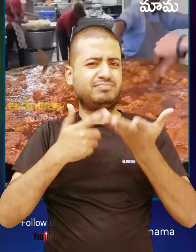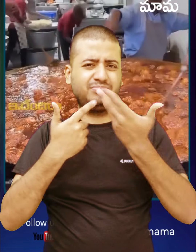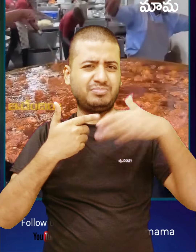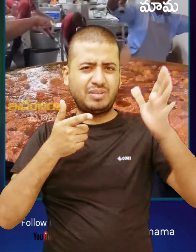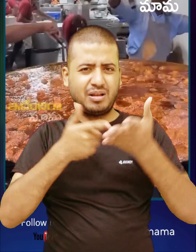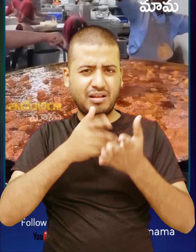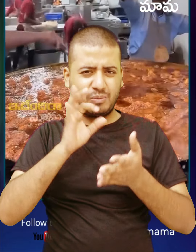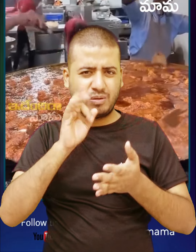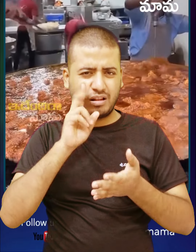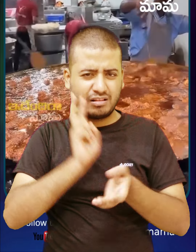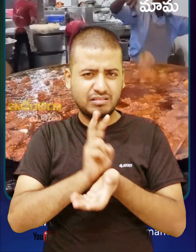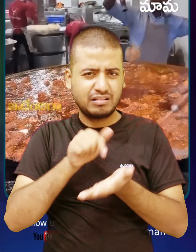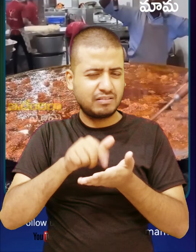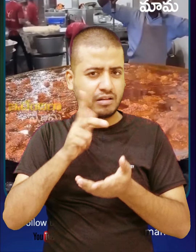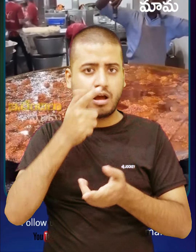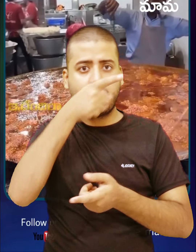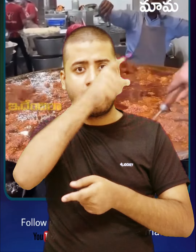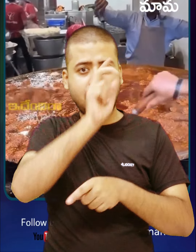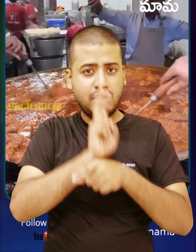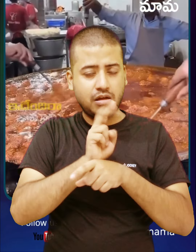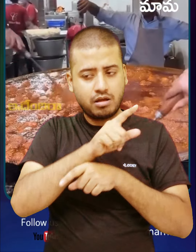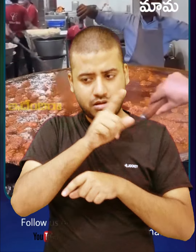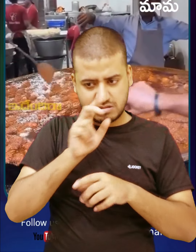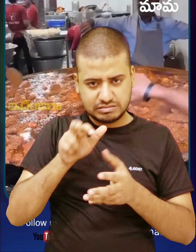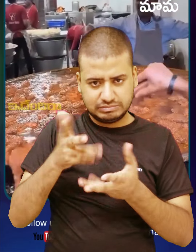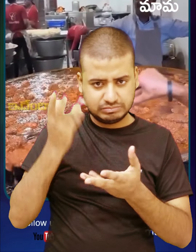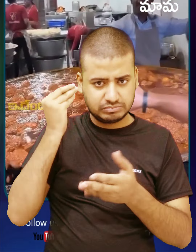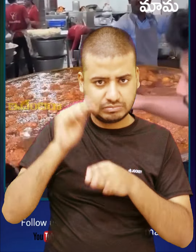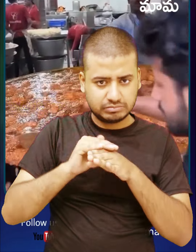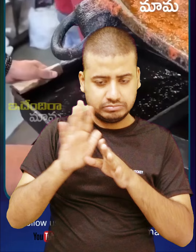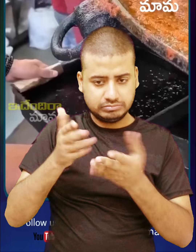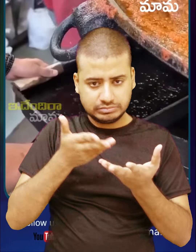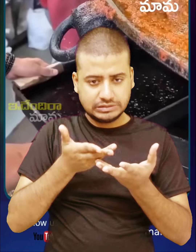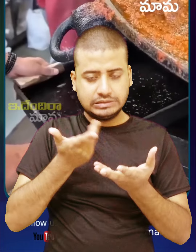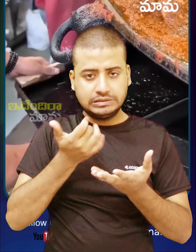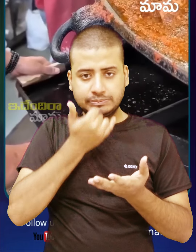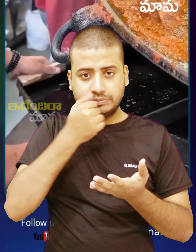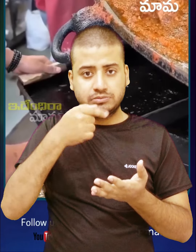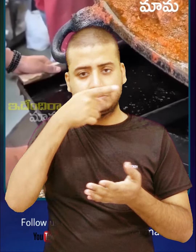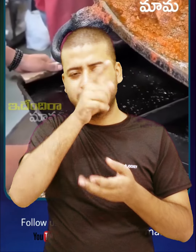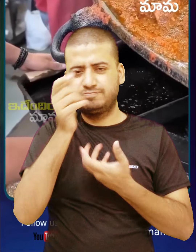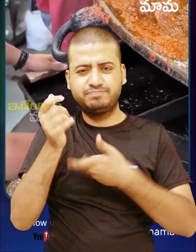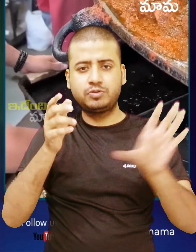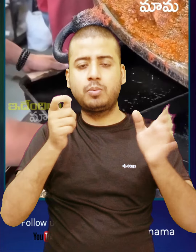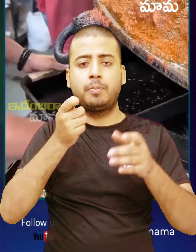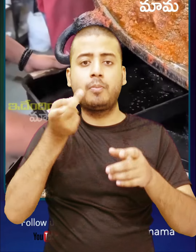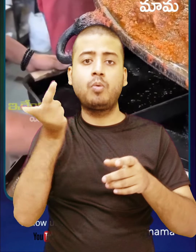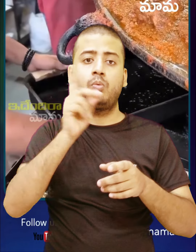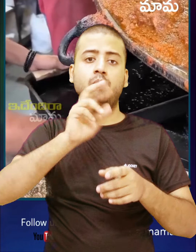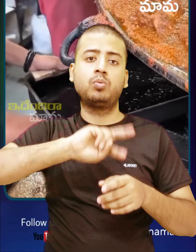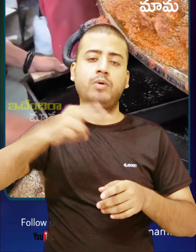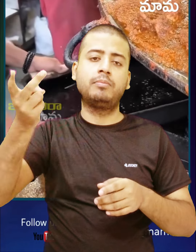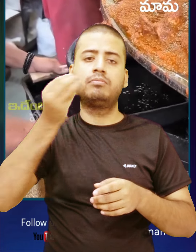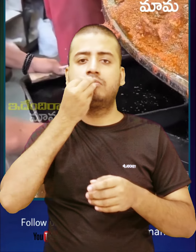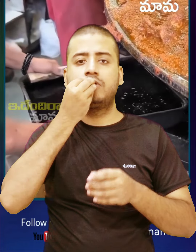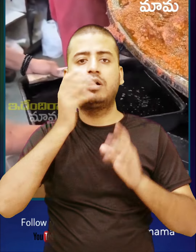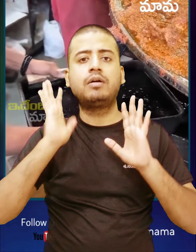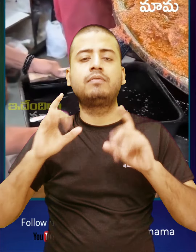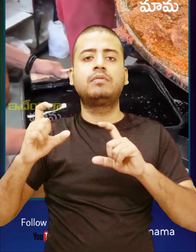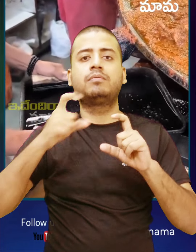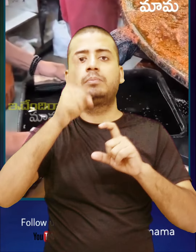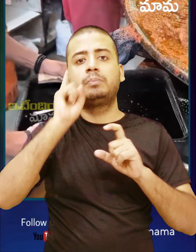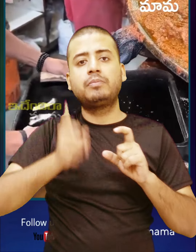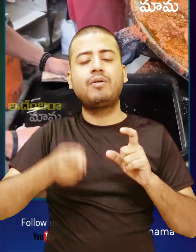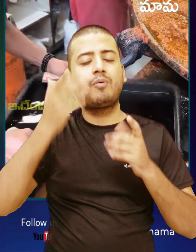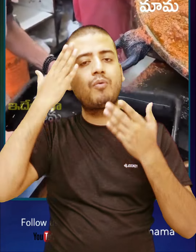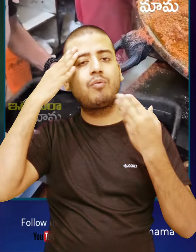discard expired ingredients to prevent foodborne illnesses. What to do? If you suspect food poisoning, seek